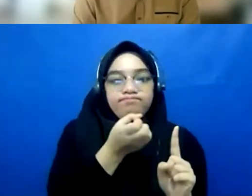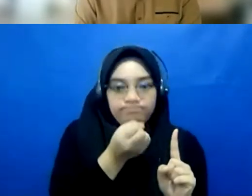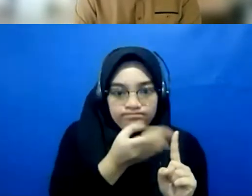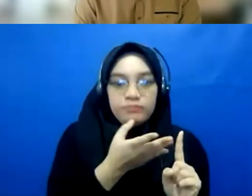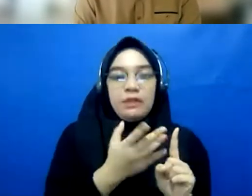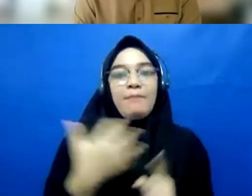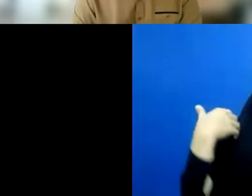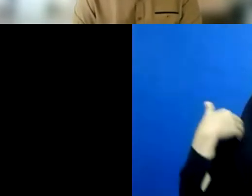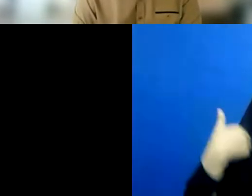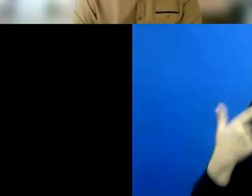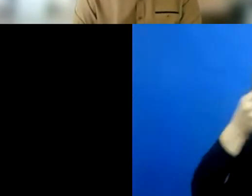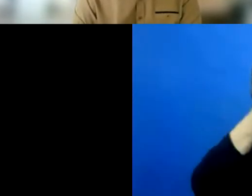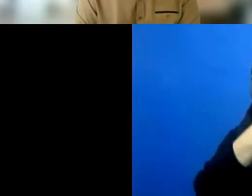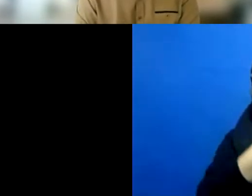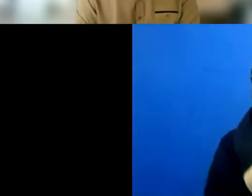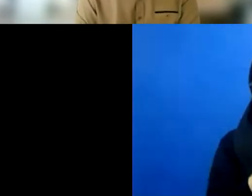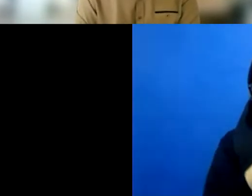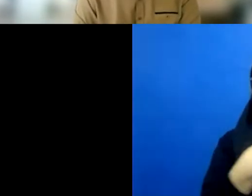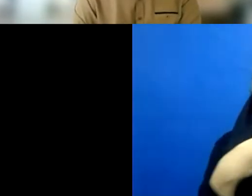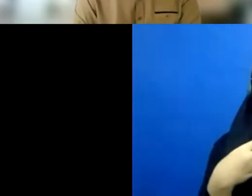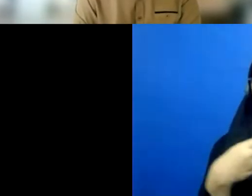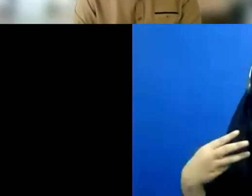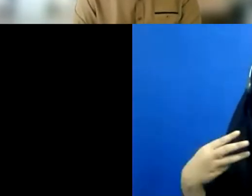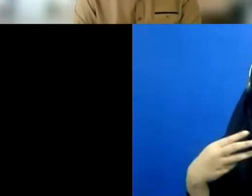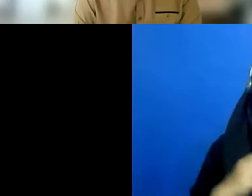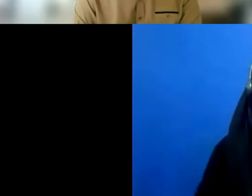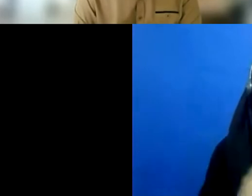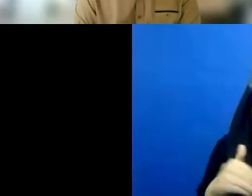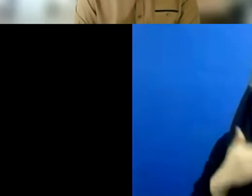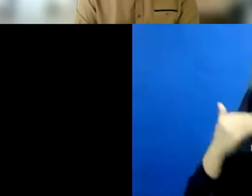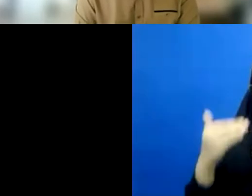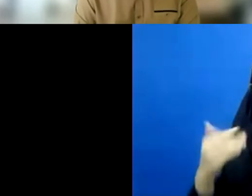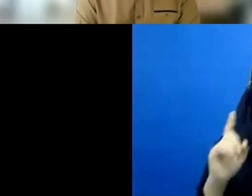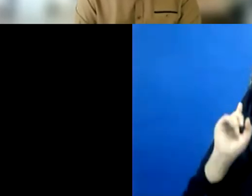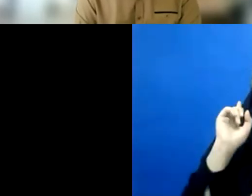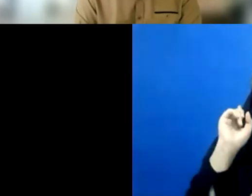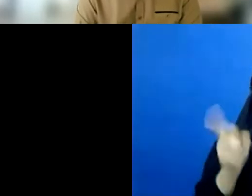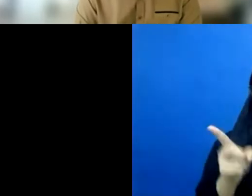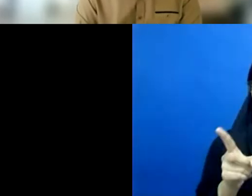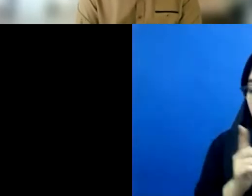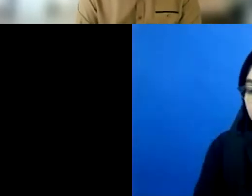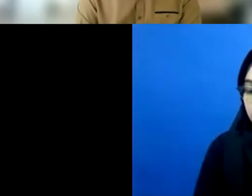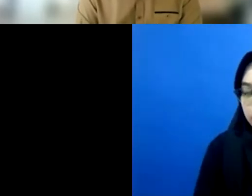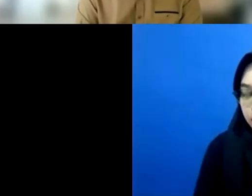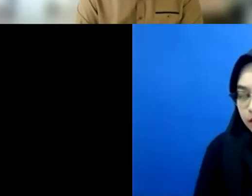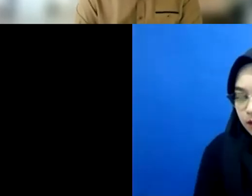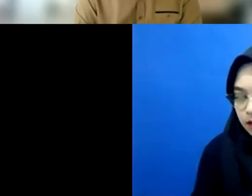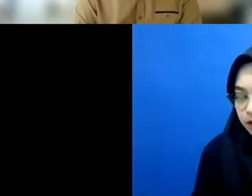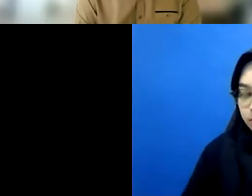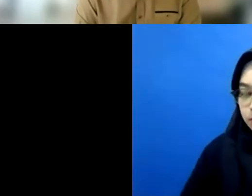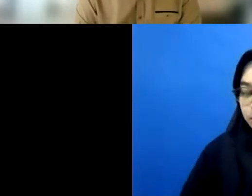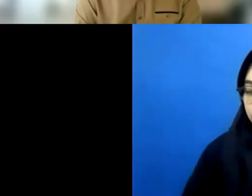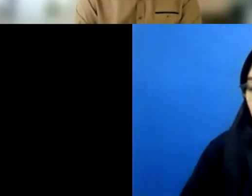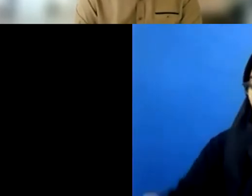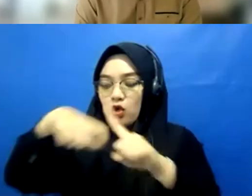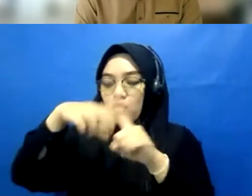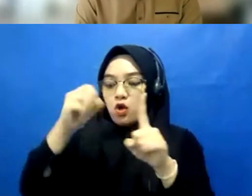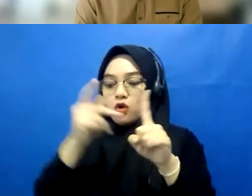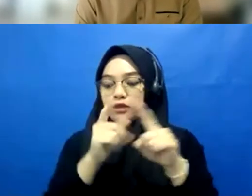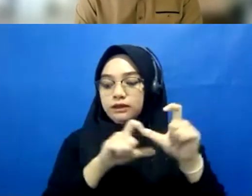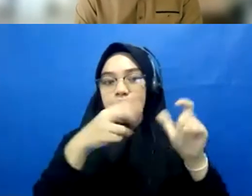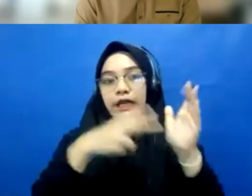next panelist is Mr. Koh Seng Chun. He's the Executive Director for Project Dignity in